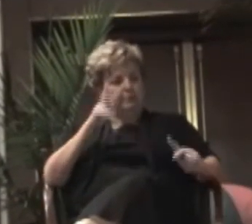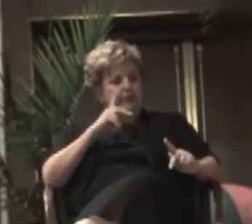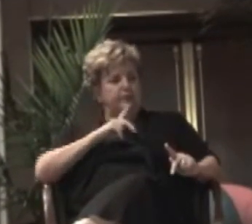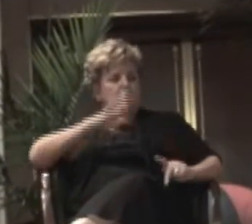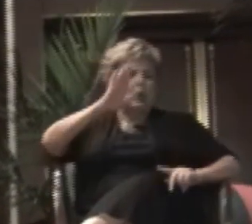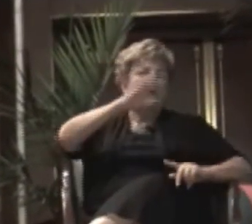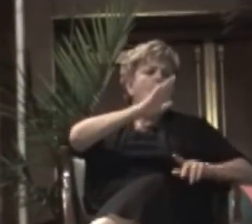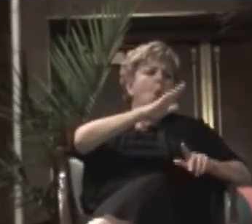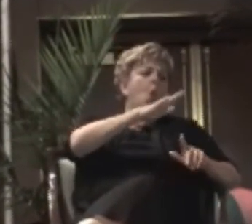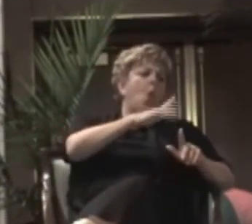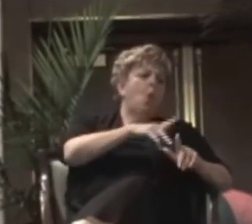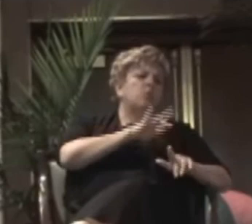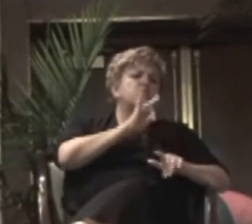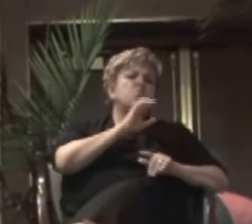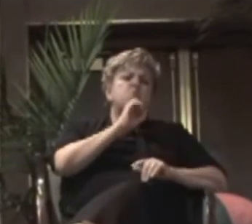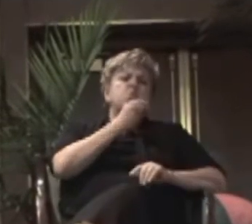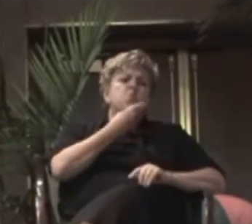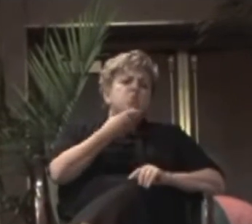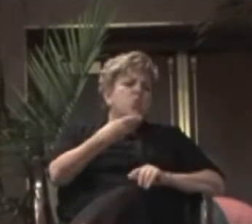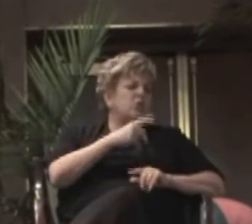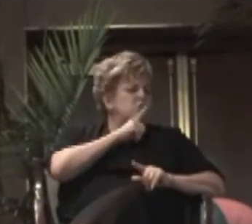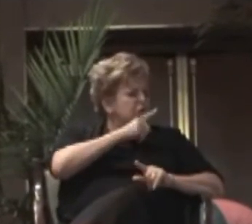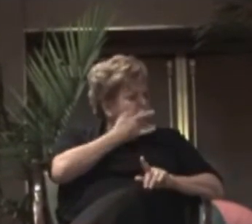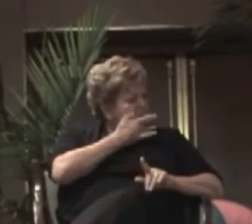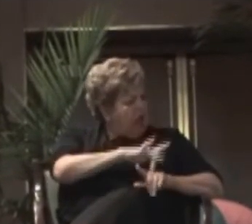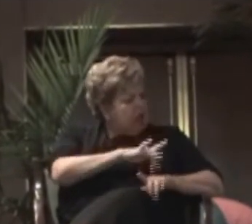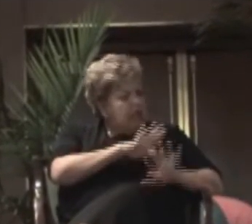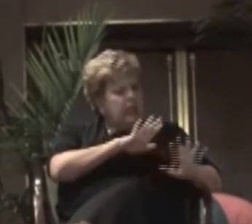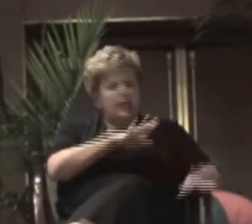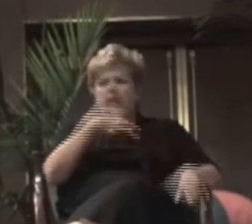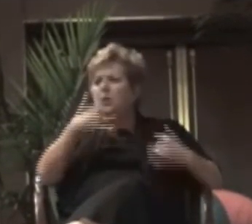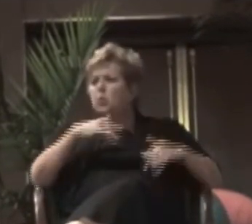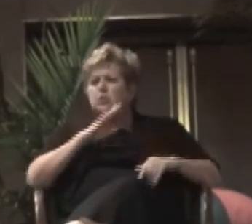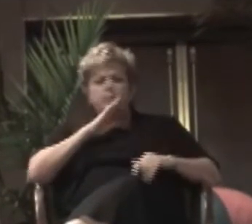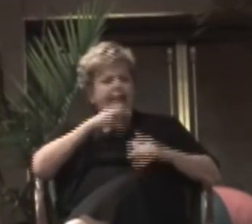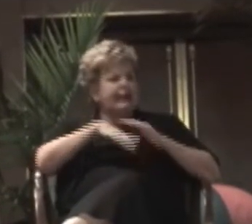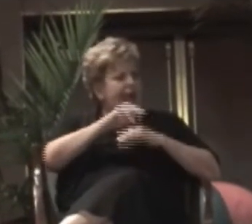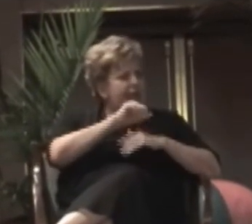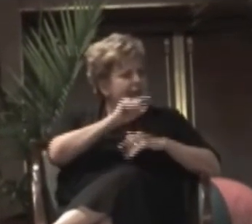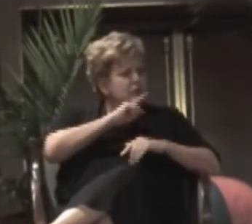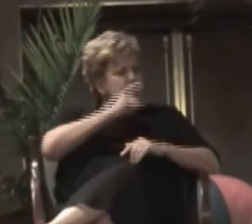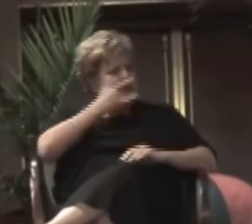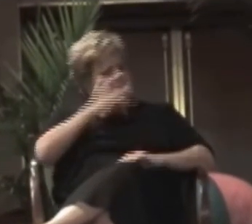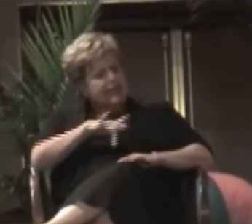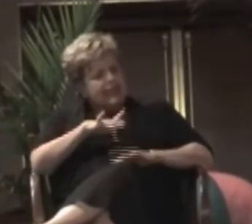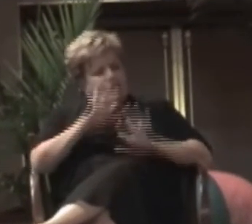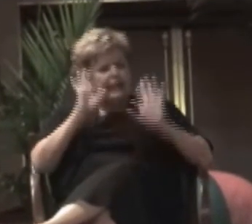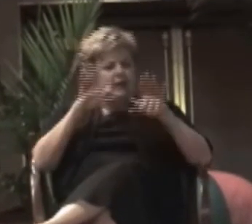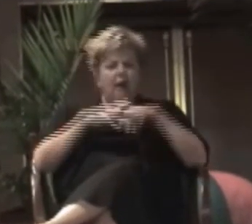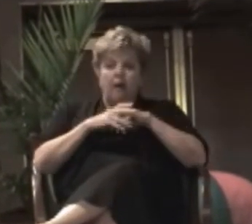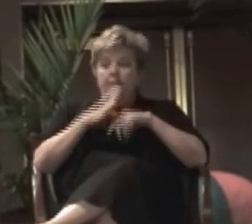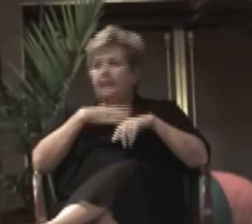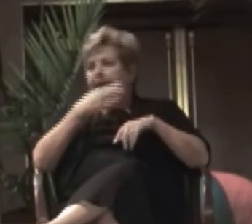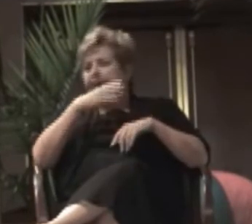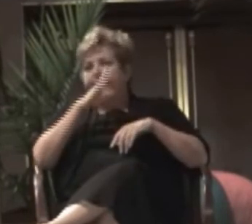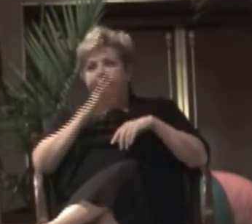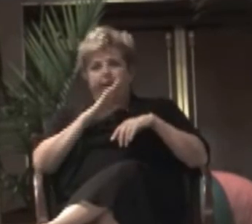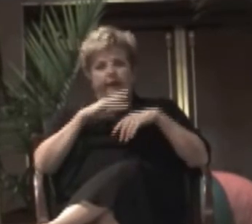awing and telling me how lucky I was to be an Alcoholics Anonymous. My God, how lucky can you get? You know, I'm